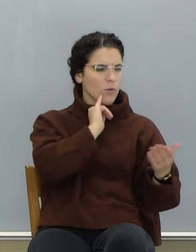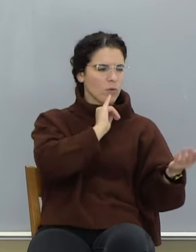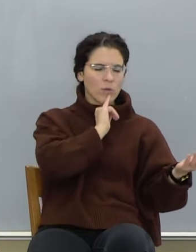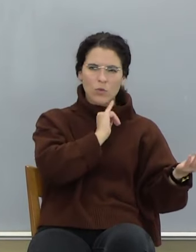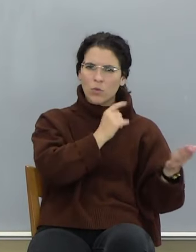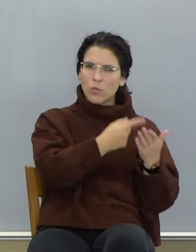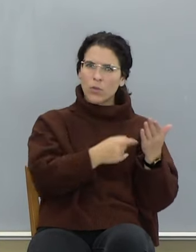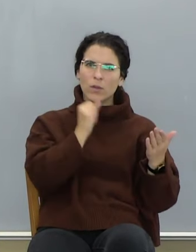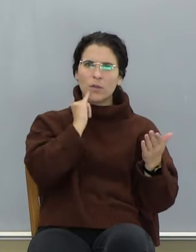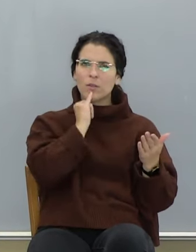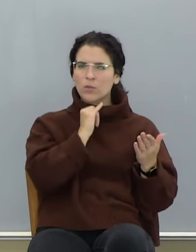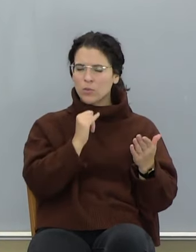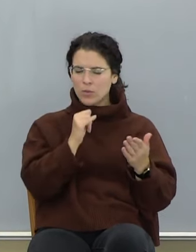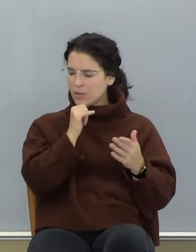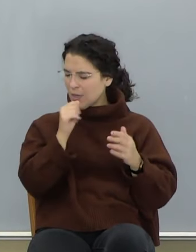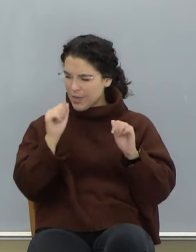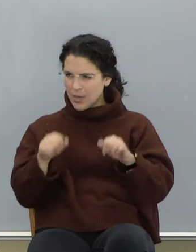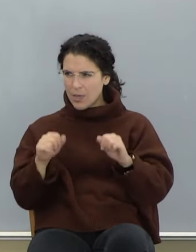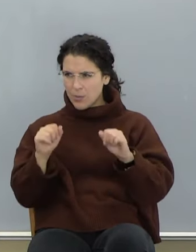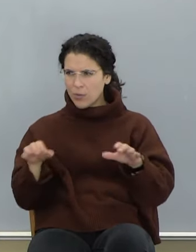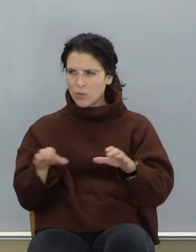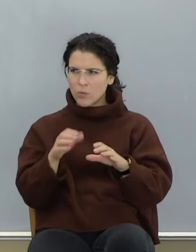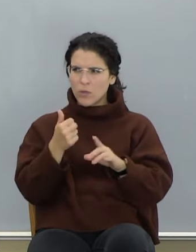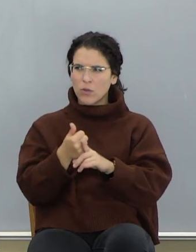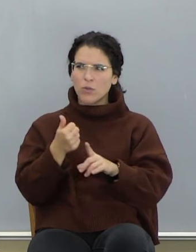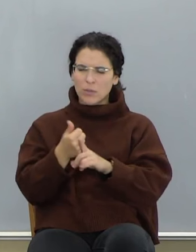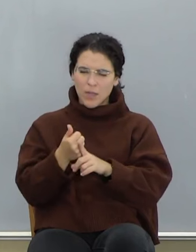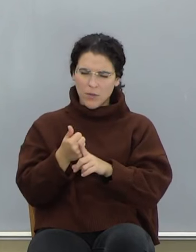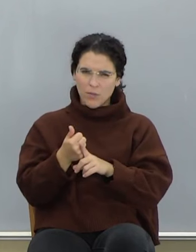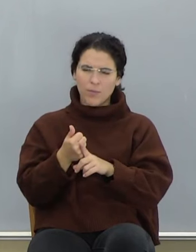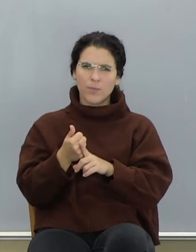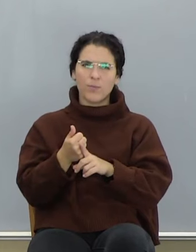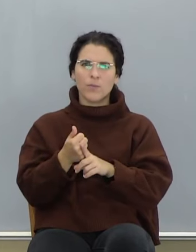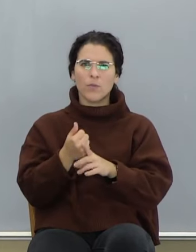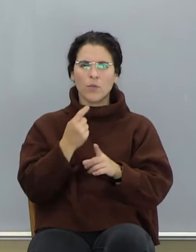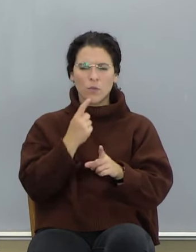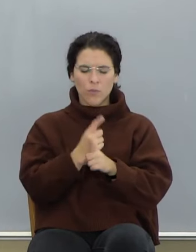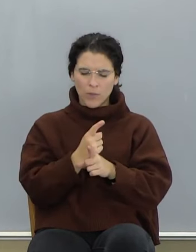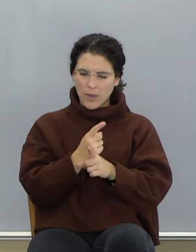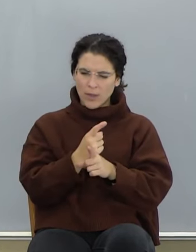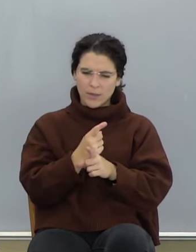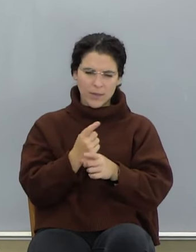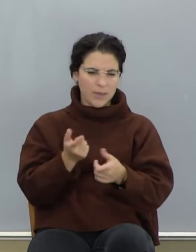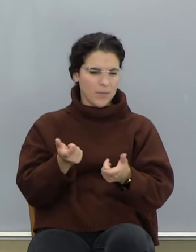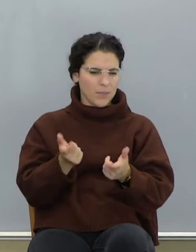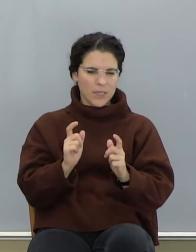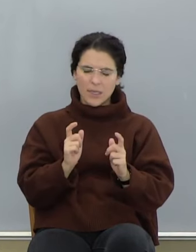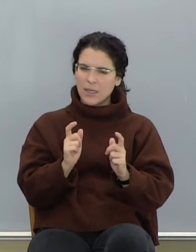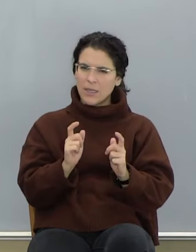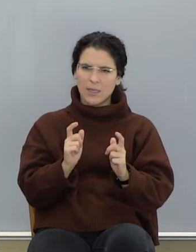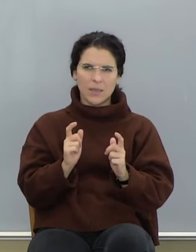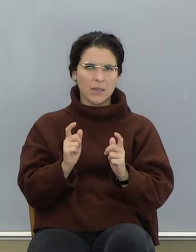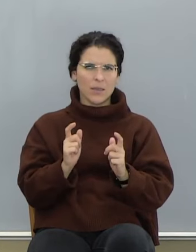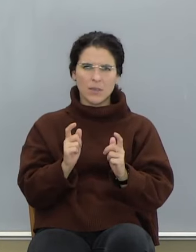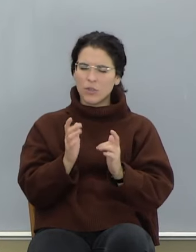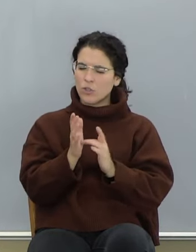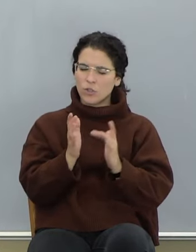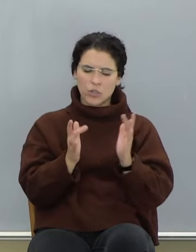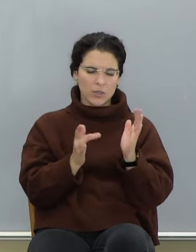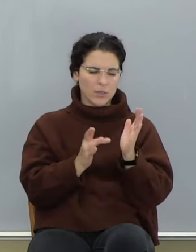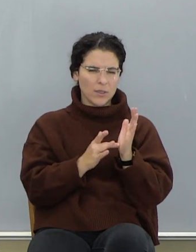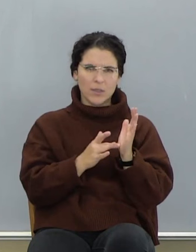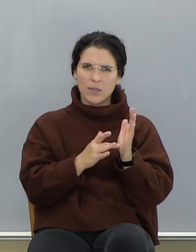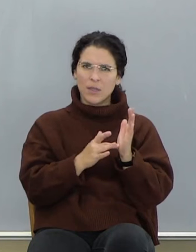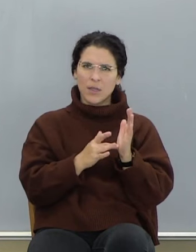what Israel is incapable of doing herself. So right at the beginning, Jesus as